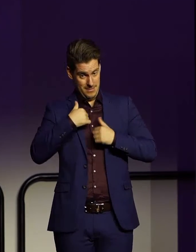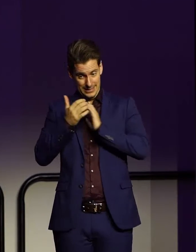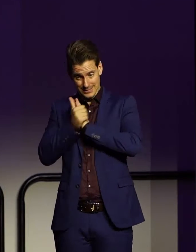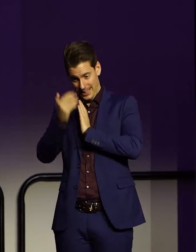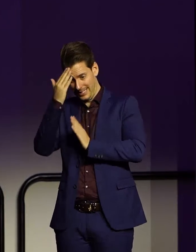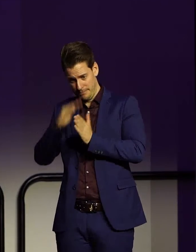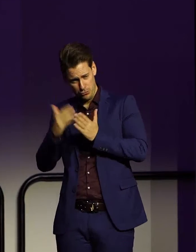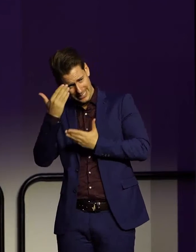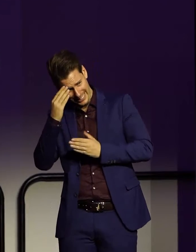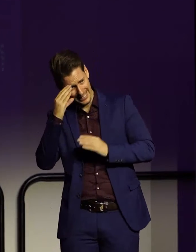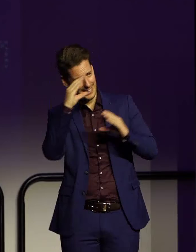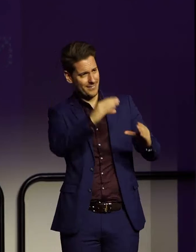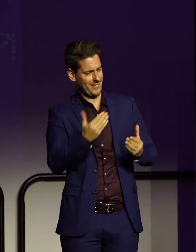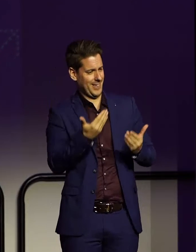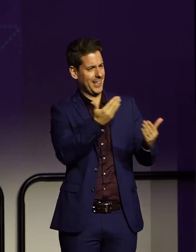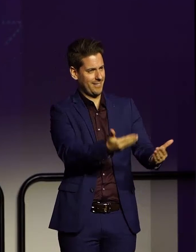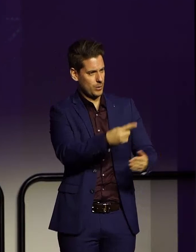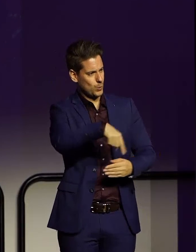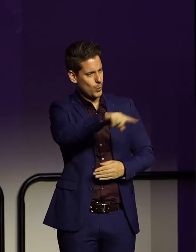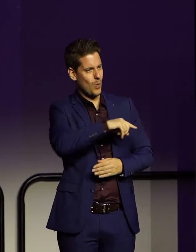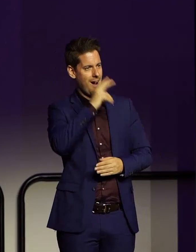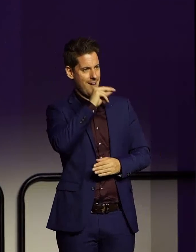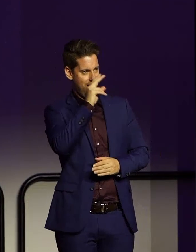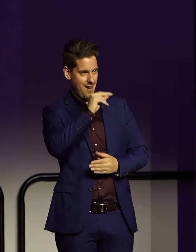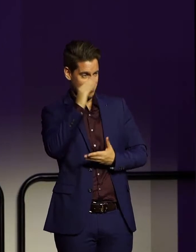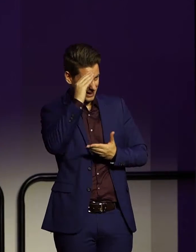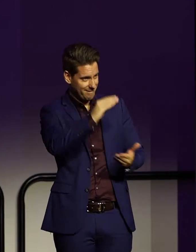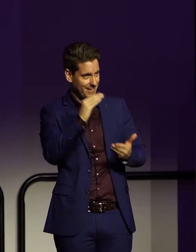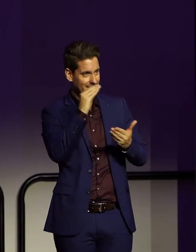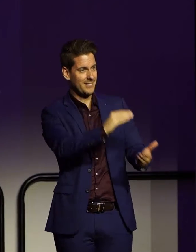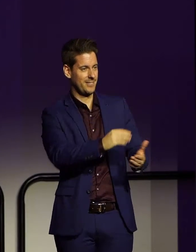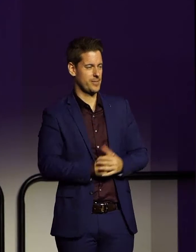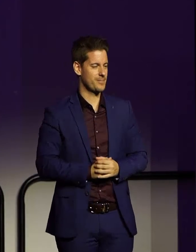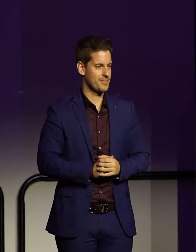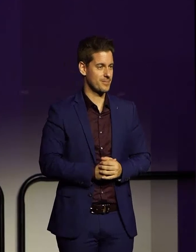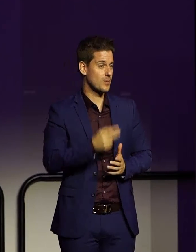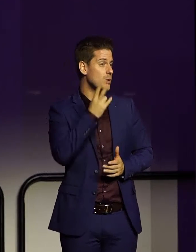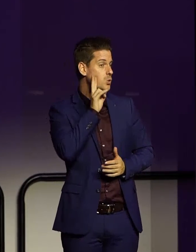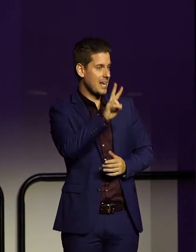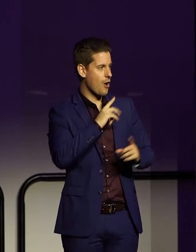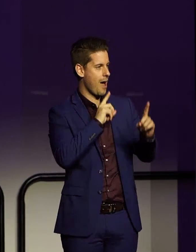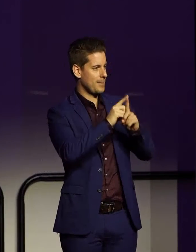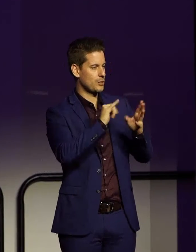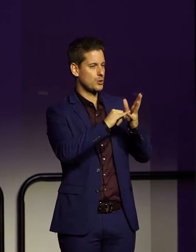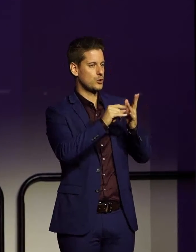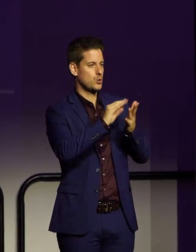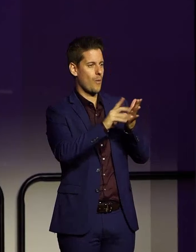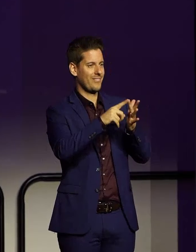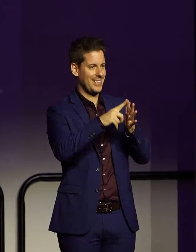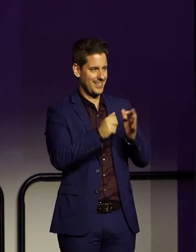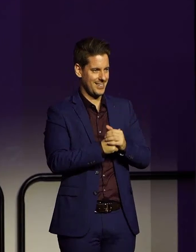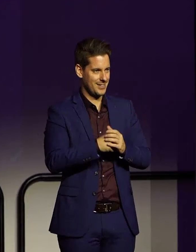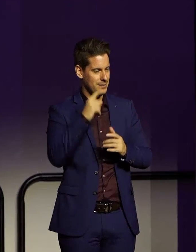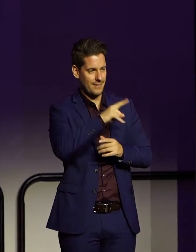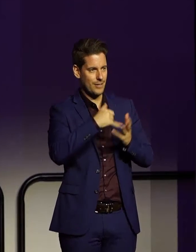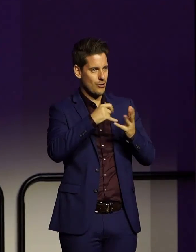over almost 50 years are continuously transferred. 2 days ago, I also met Sophie, one of Komatsu's